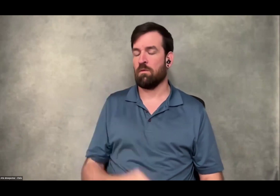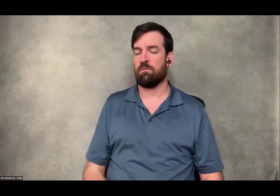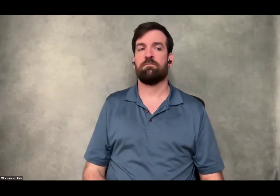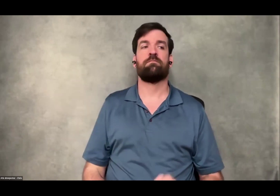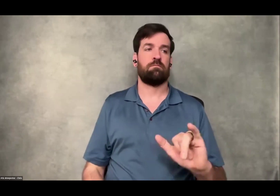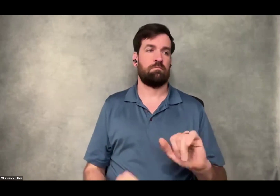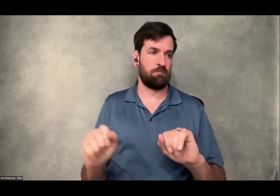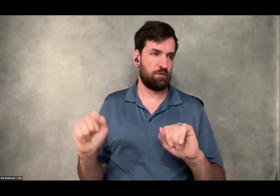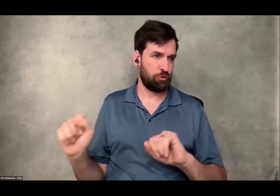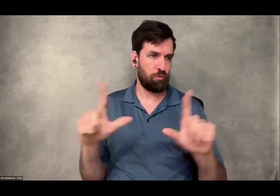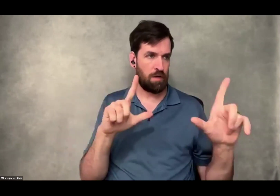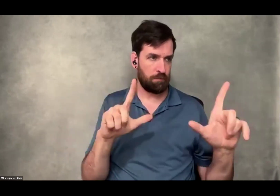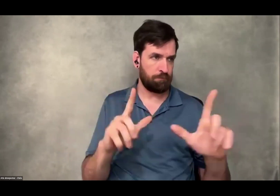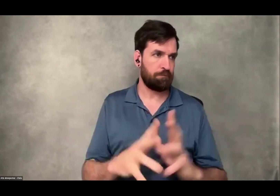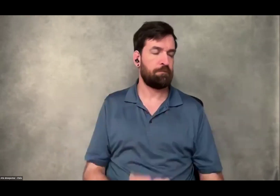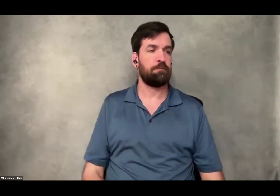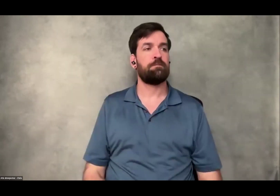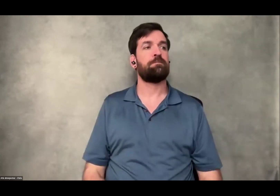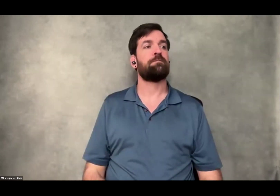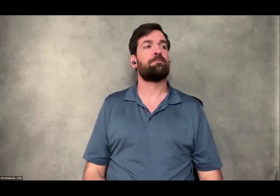Let's go to screen.